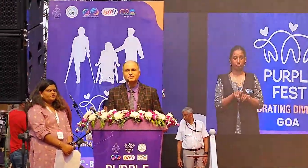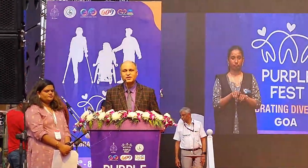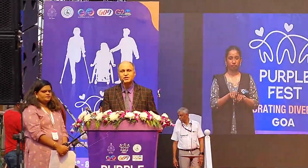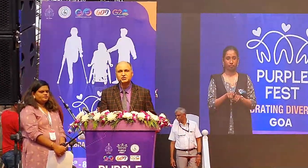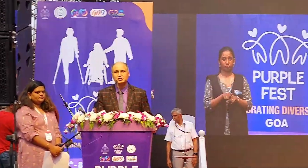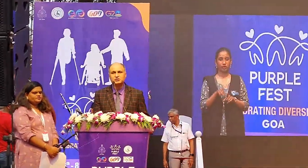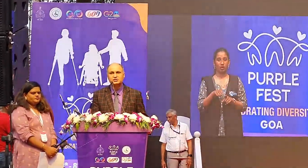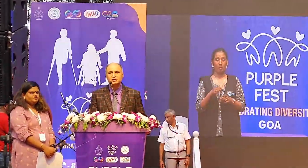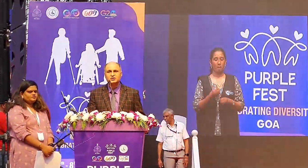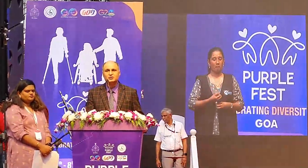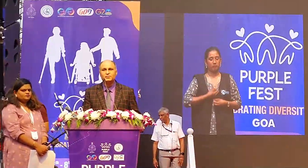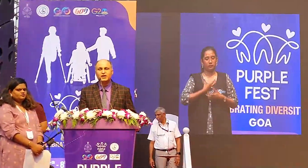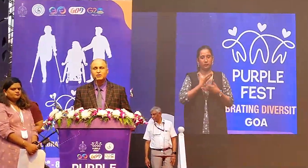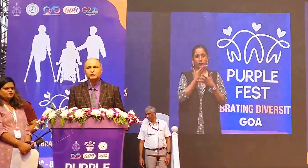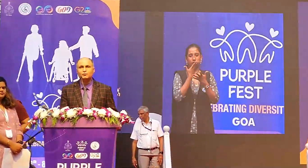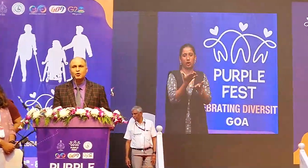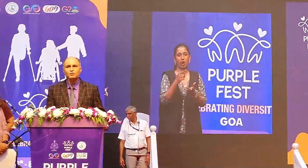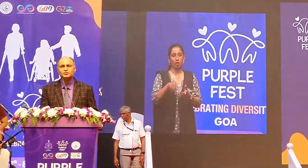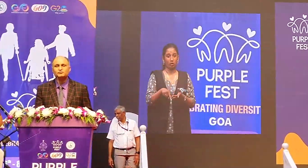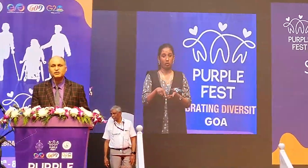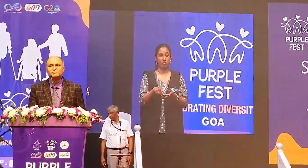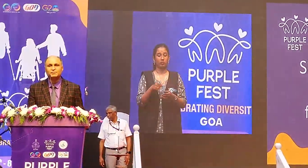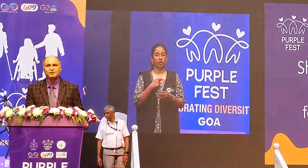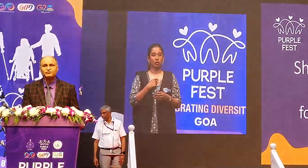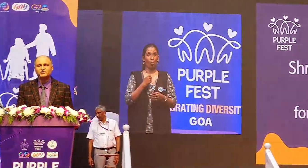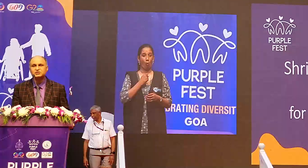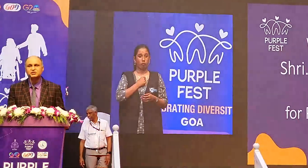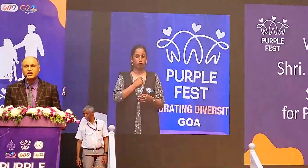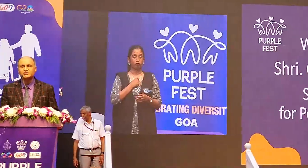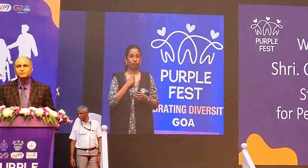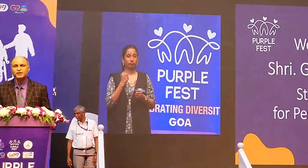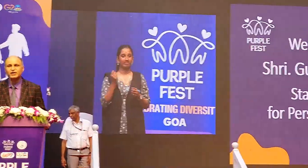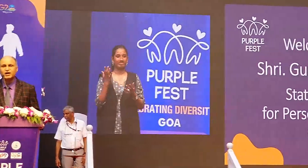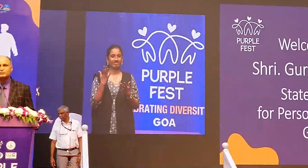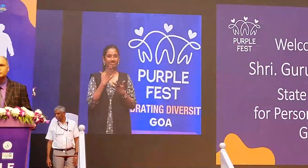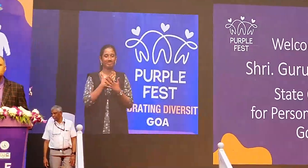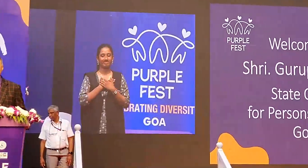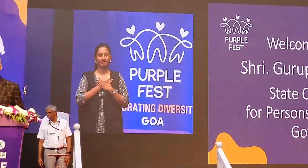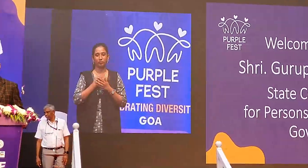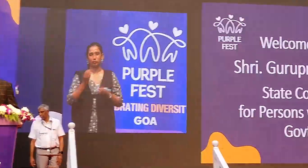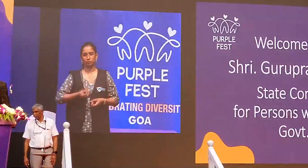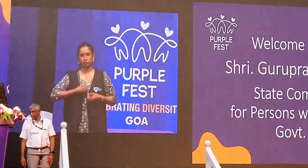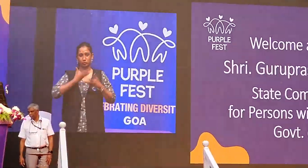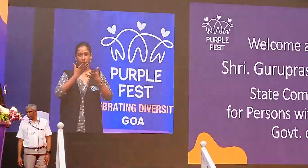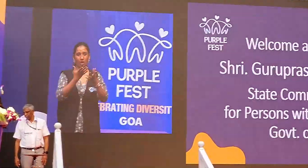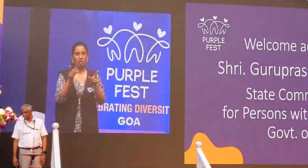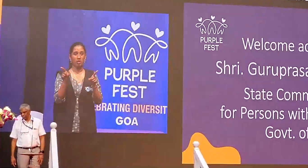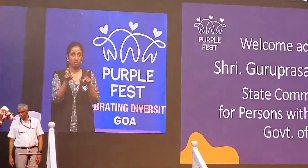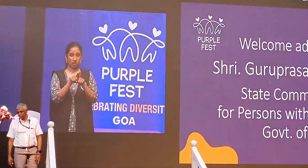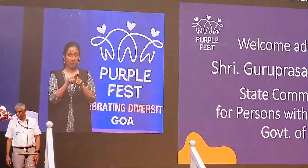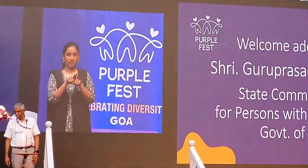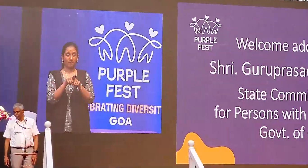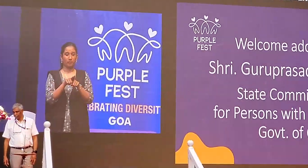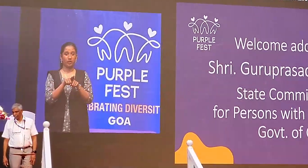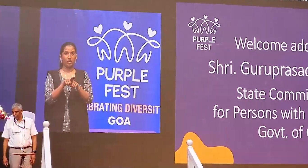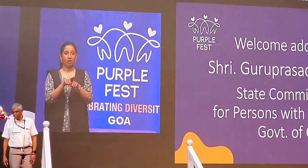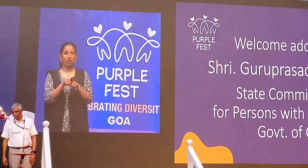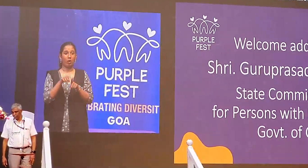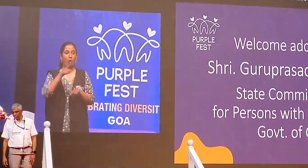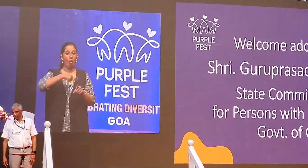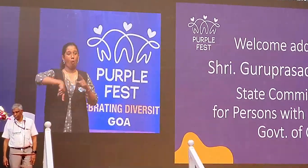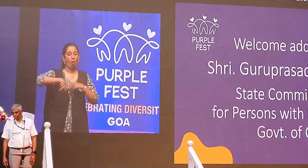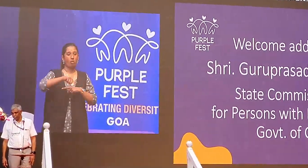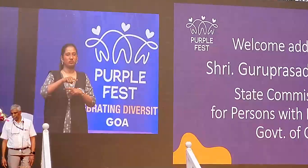best aspirations, to bring out the warmth of this Purple Fest, and to bring out that aspect which will remove